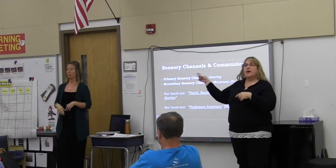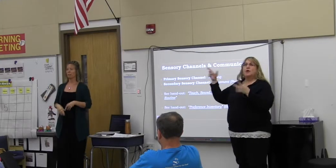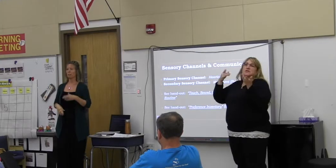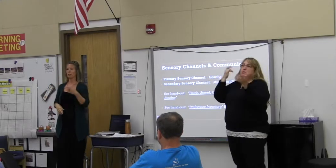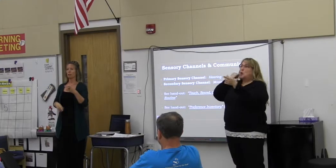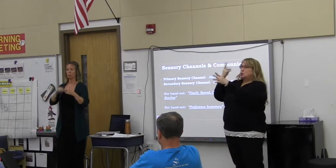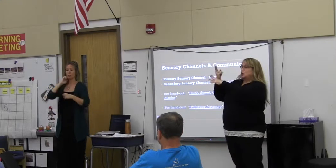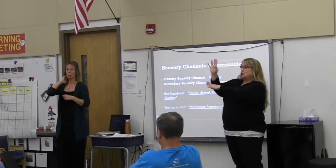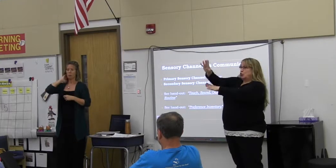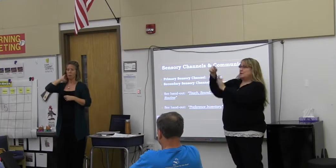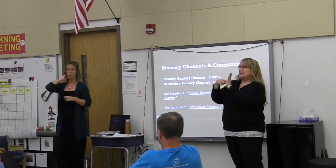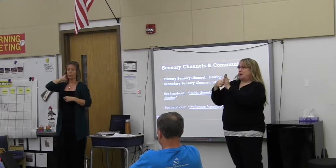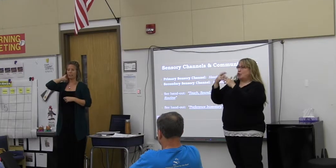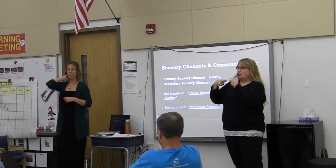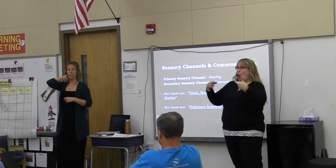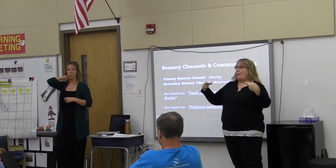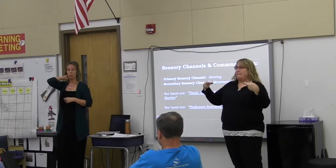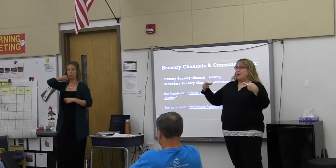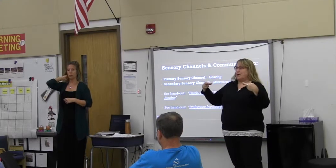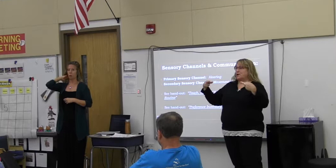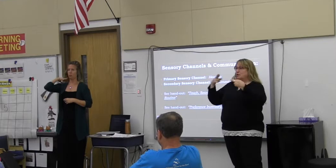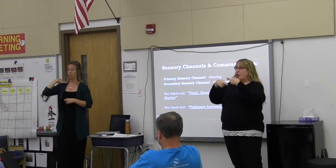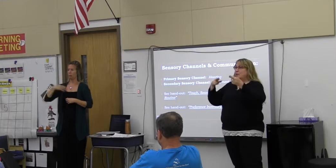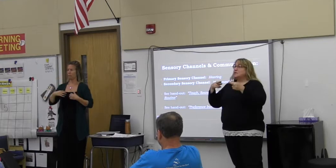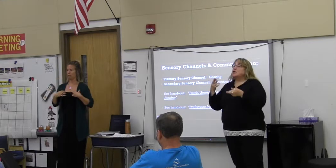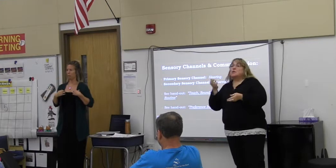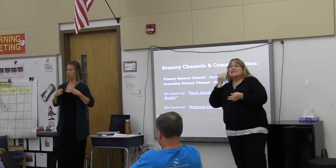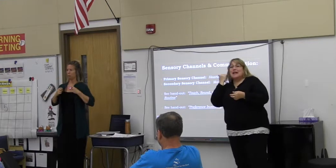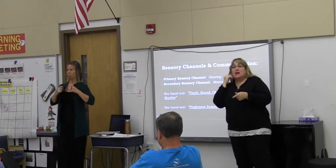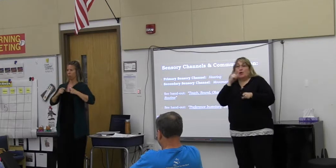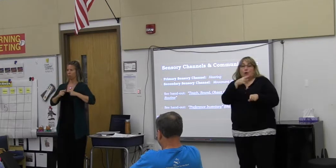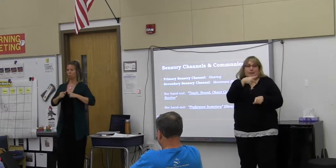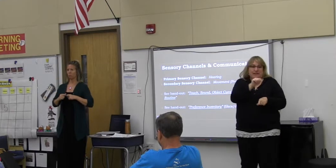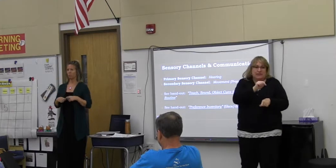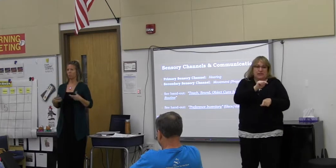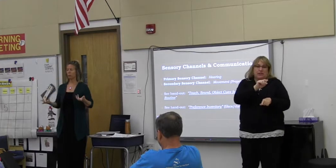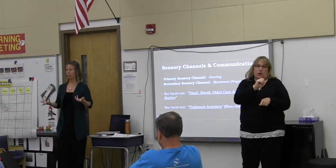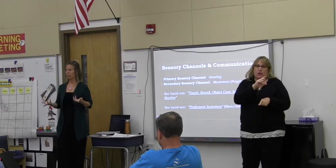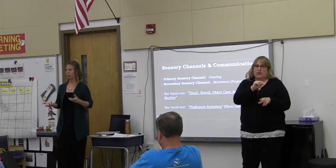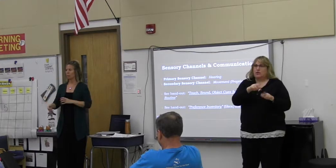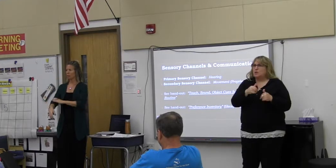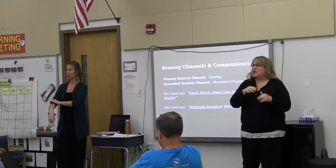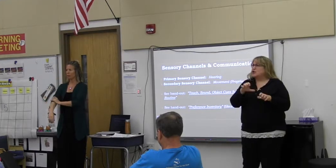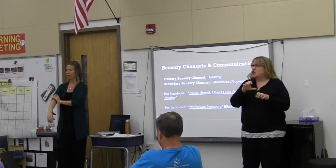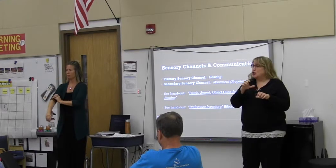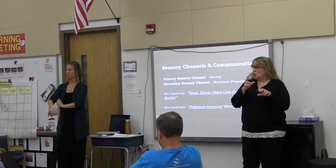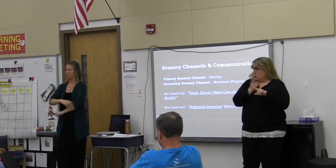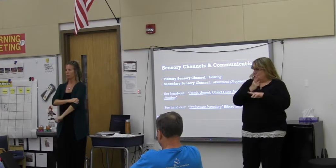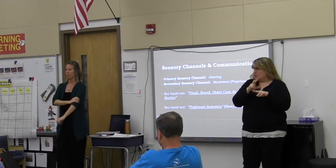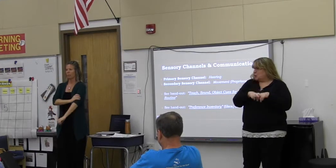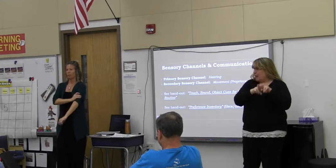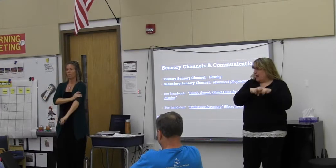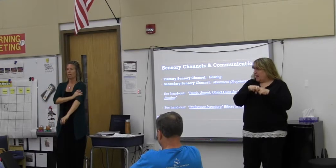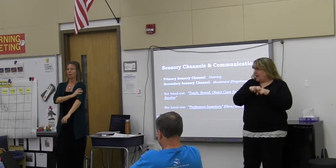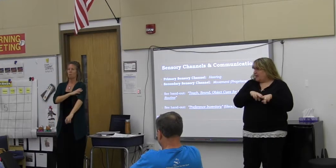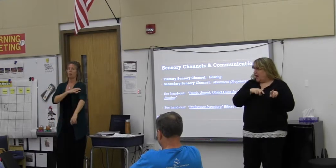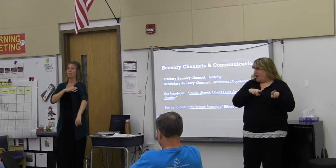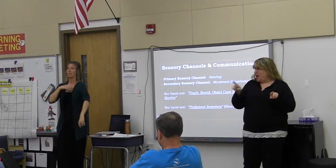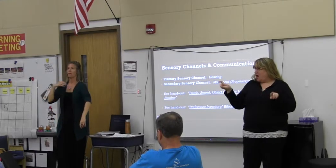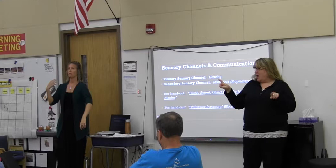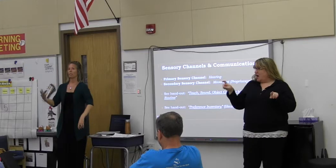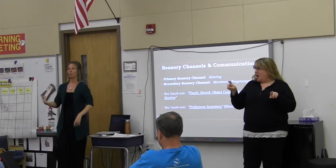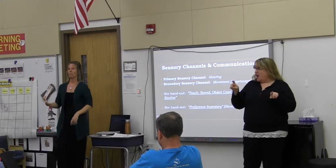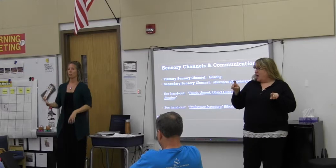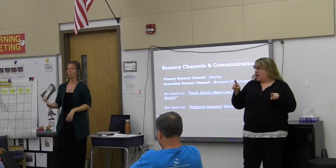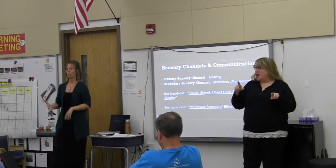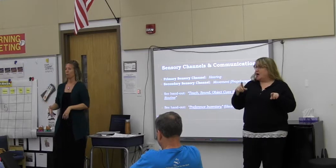for instance. Rope. When Stan goes to the OT or PT room, does he do anything on a swing there? When